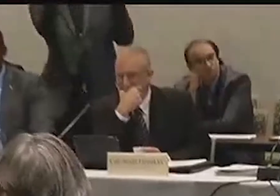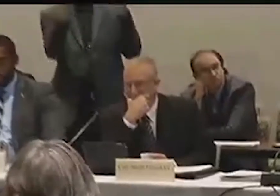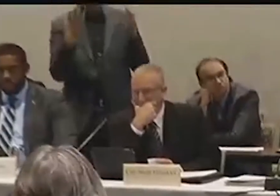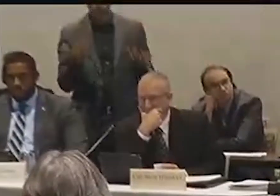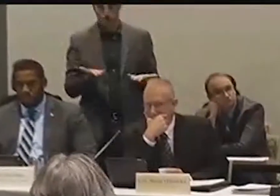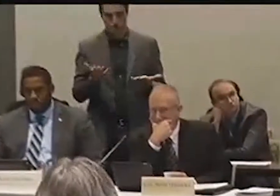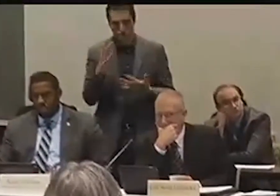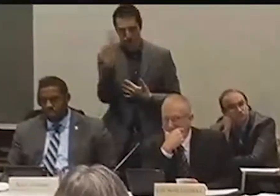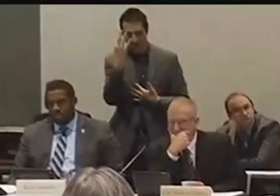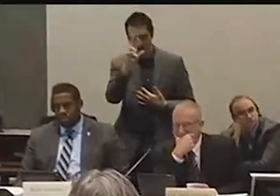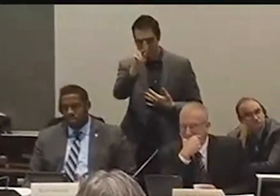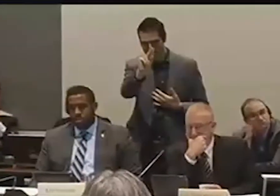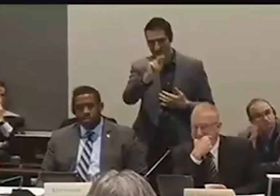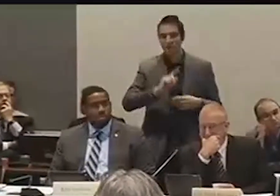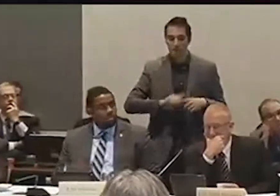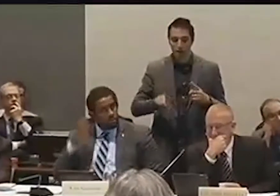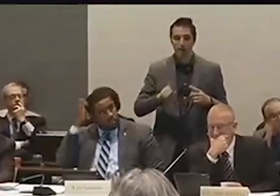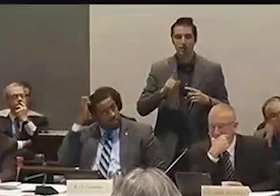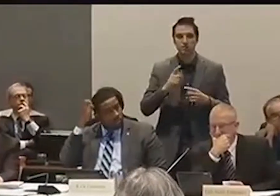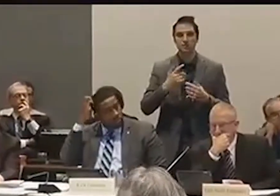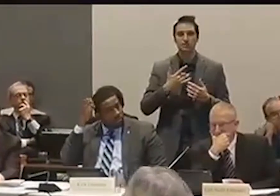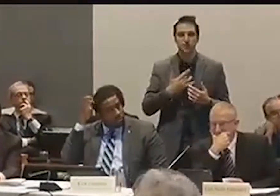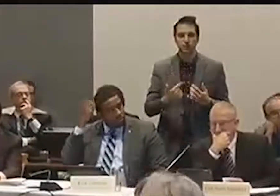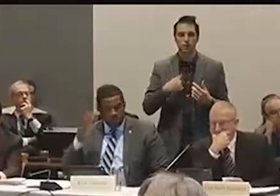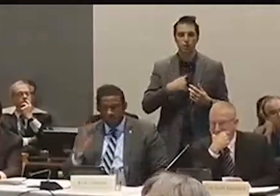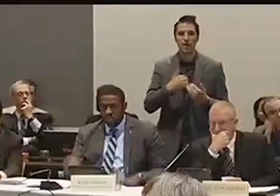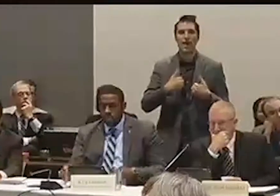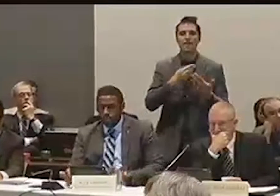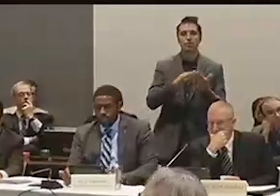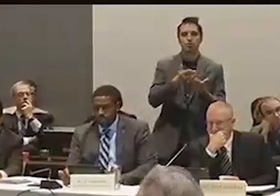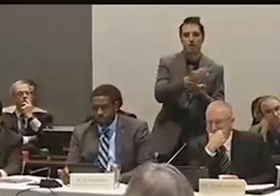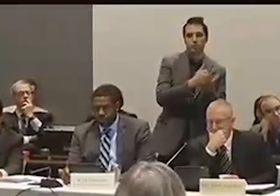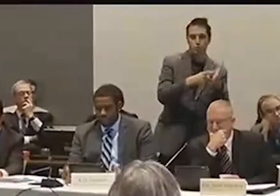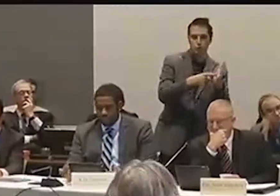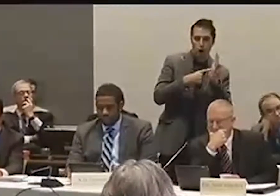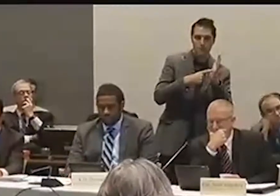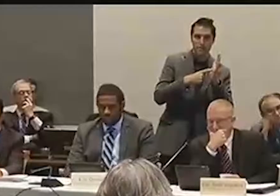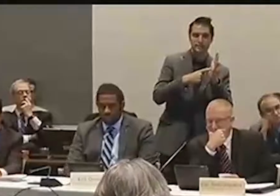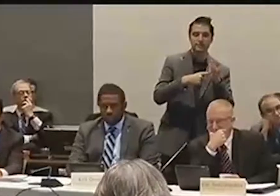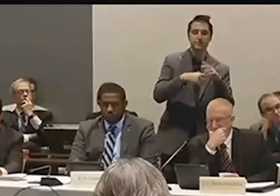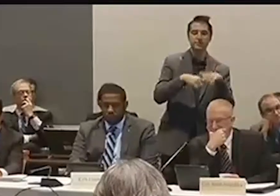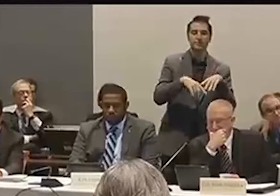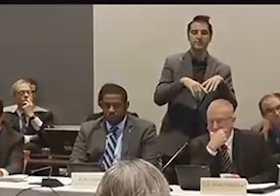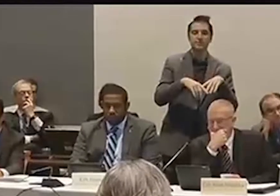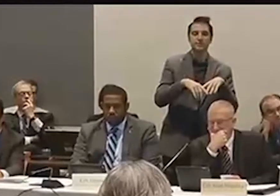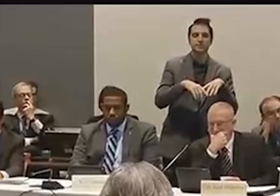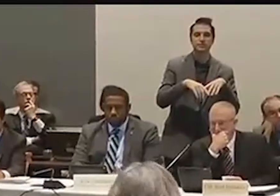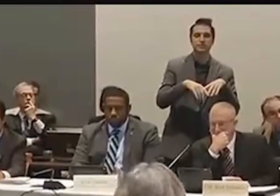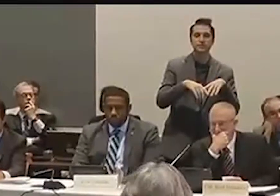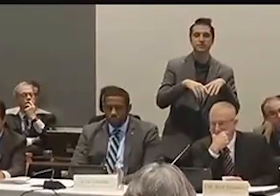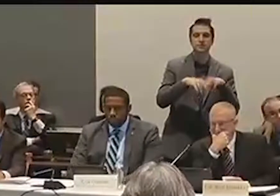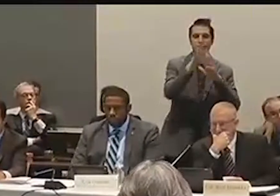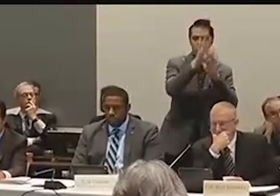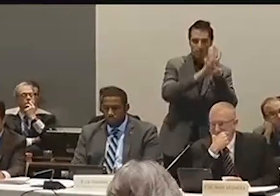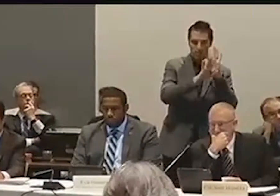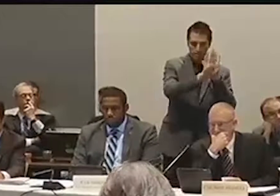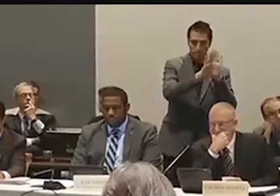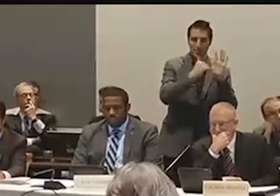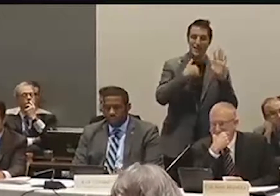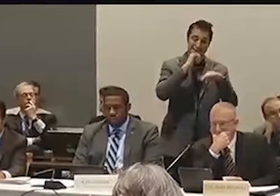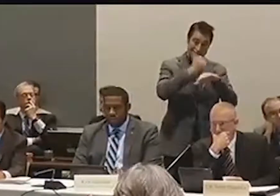basically, utilities set rates according to a, what we call a revenue requirements formula, in that they basically sort of set their